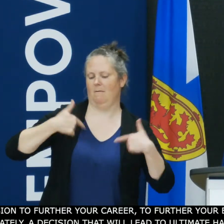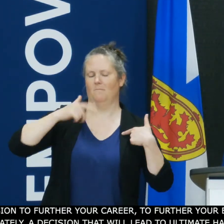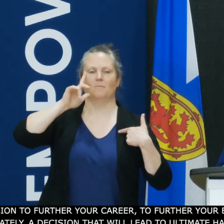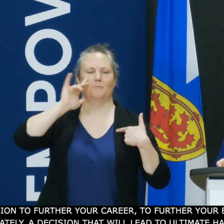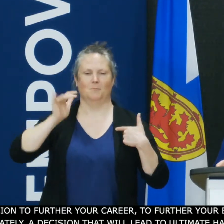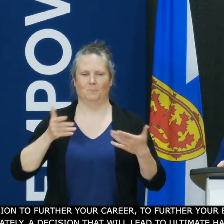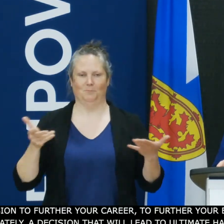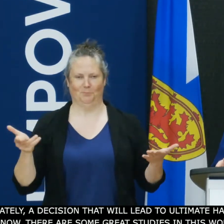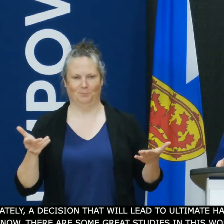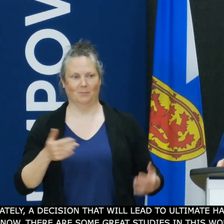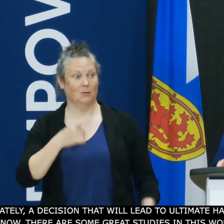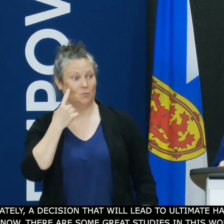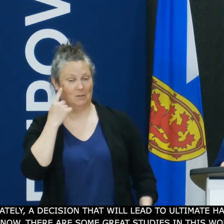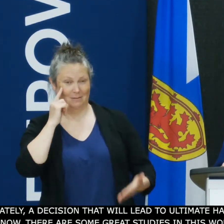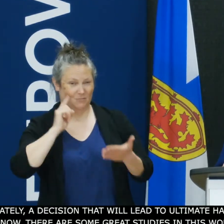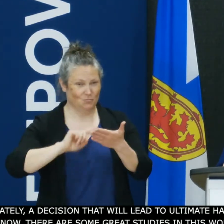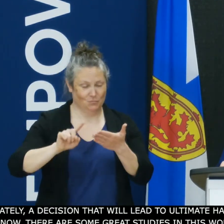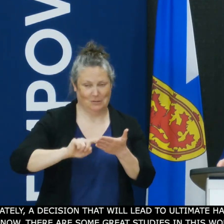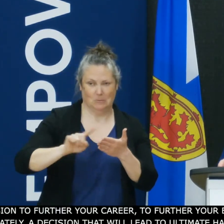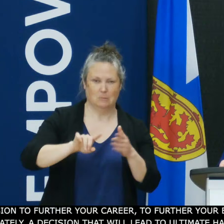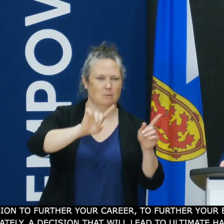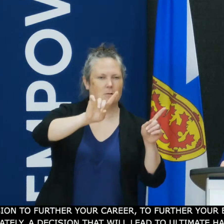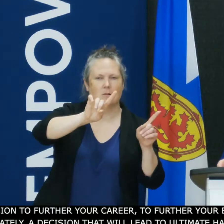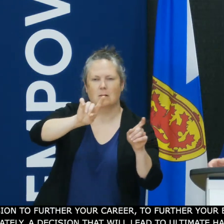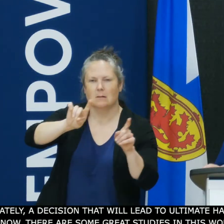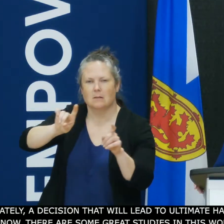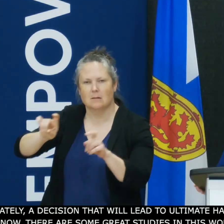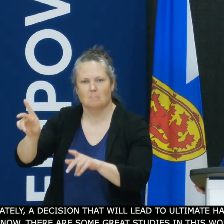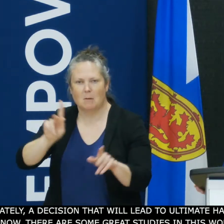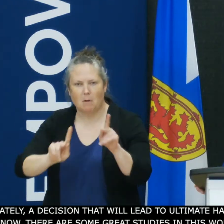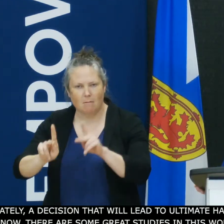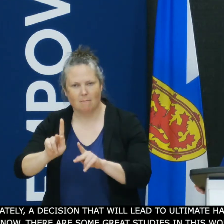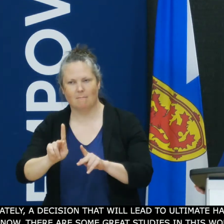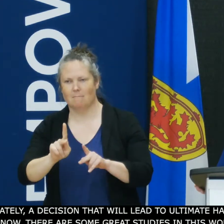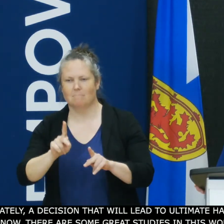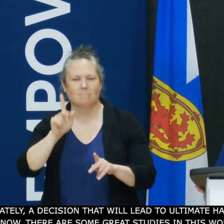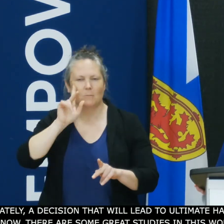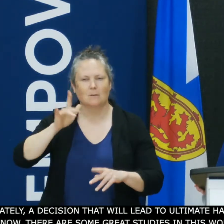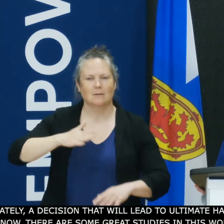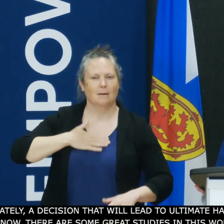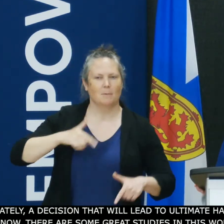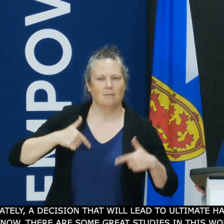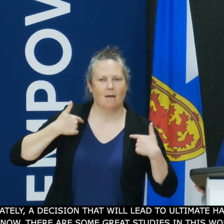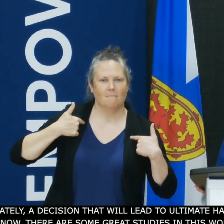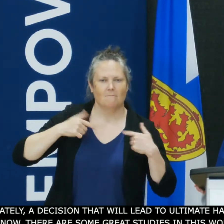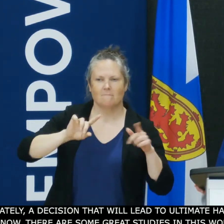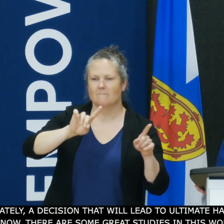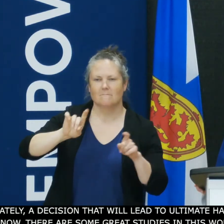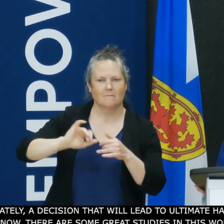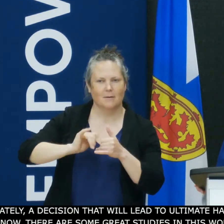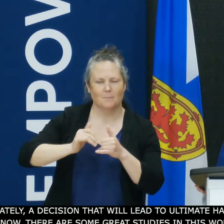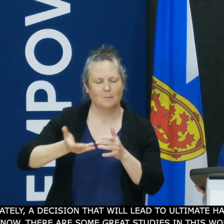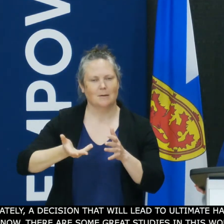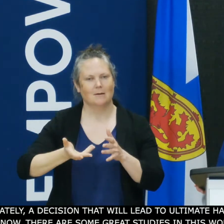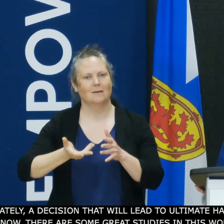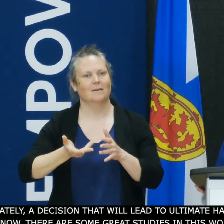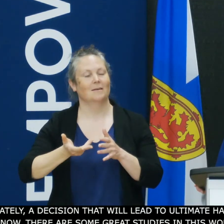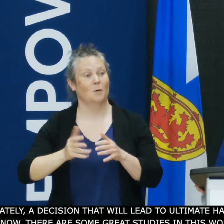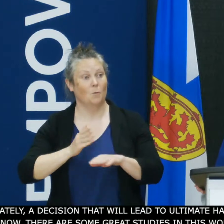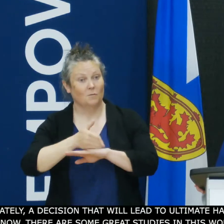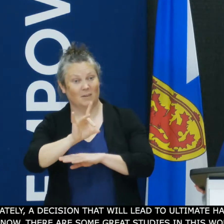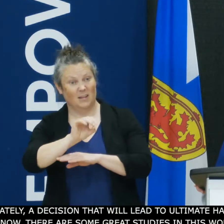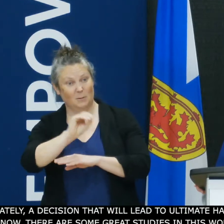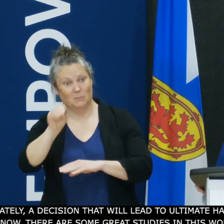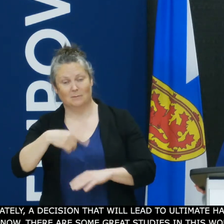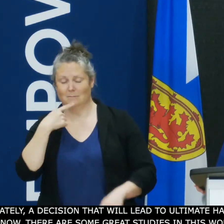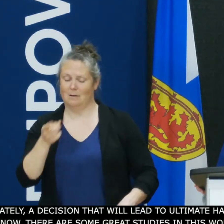over 80%, when asked the question, what would make the most happy in life, the answer over 80% gave was to be